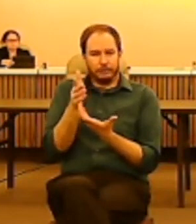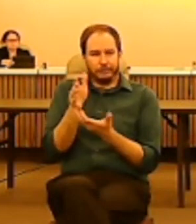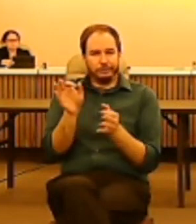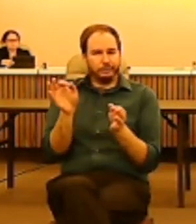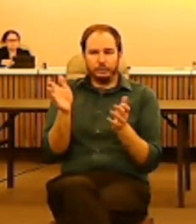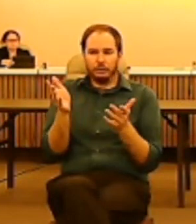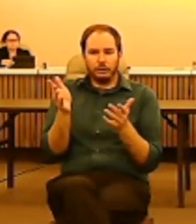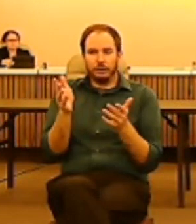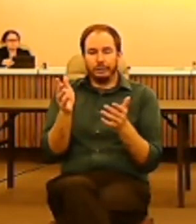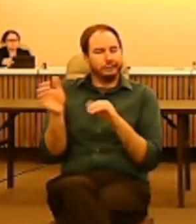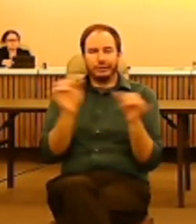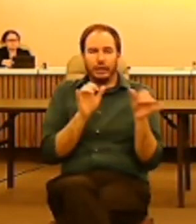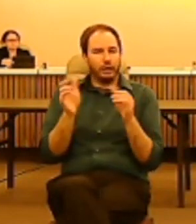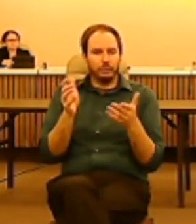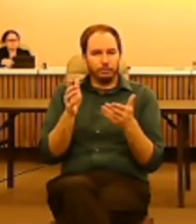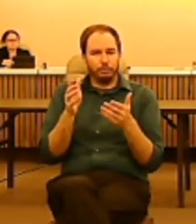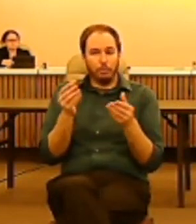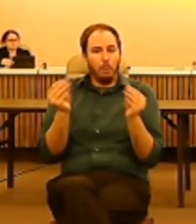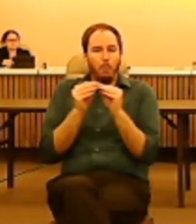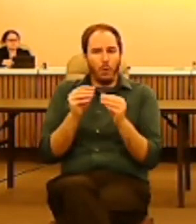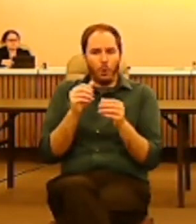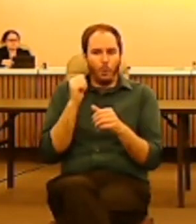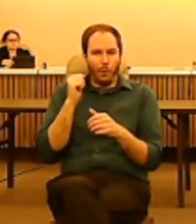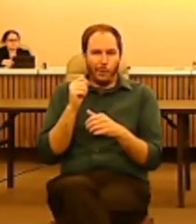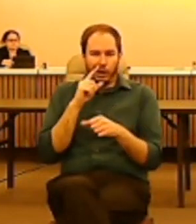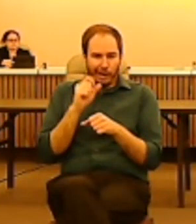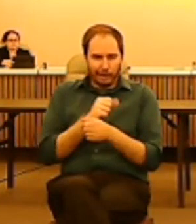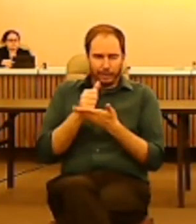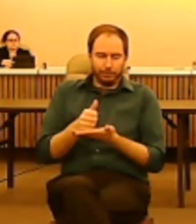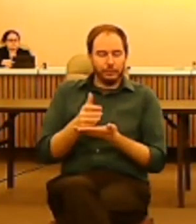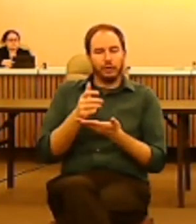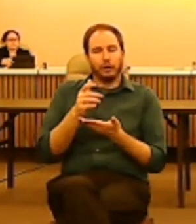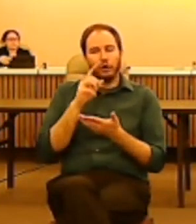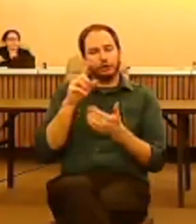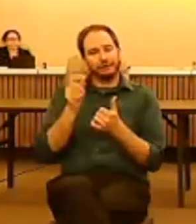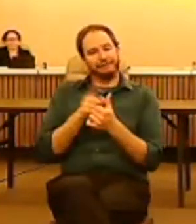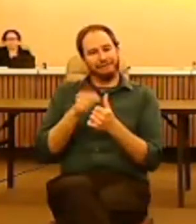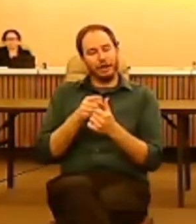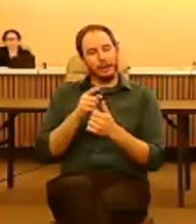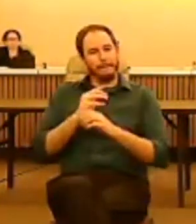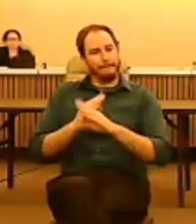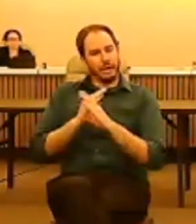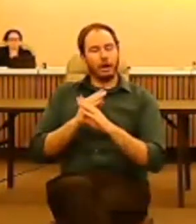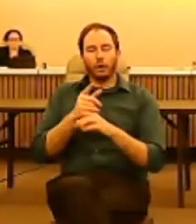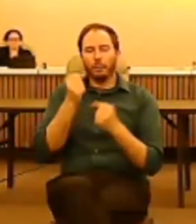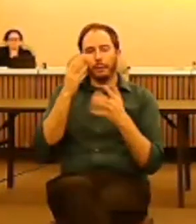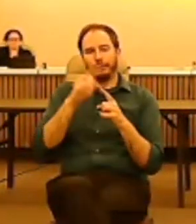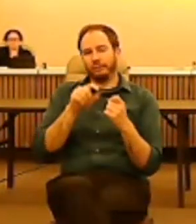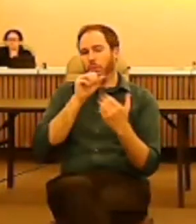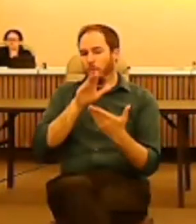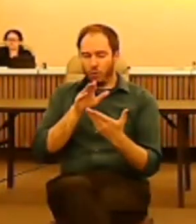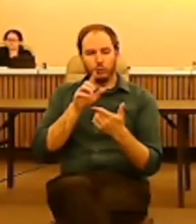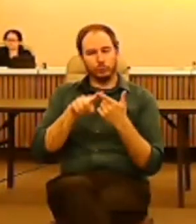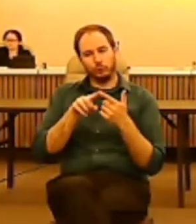worse than the foam. The thing that the pink batting doesn't get you is that initial barrier. So there's multiple ways to, what I'm getting at is